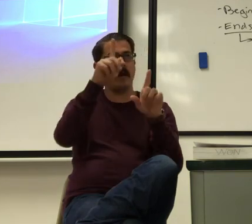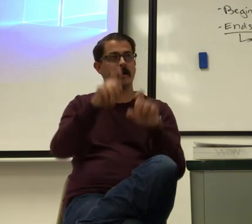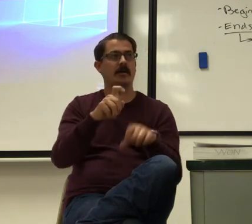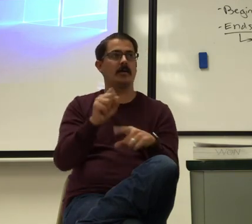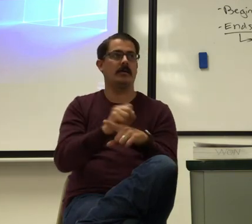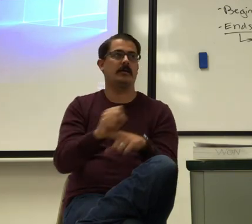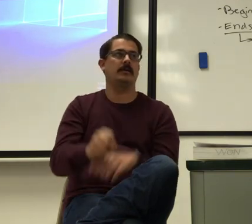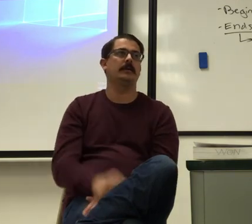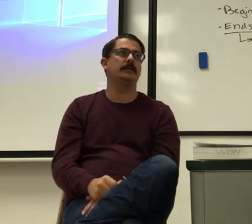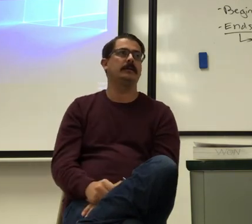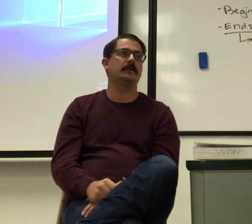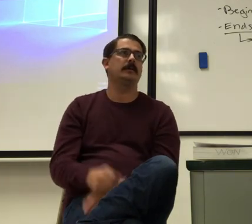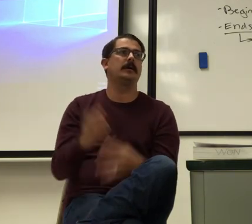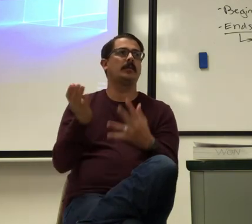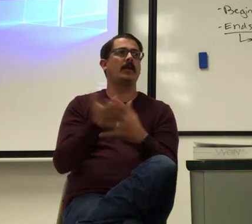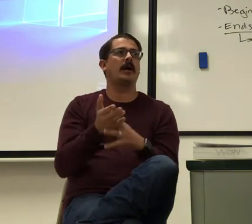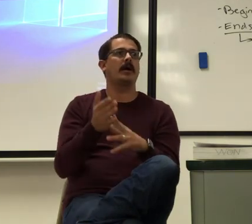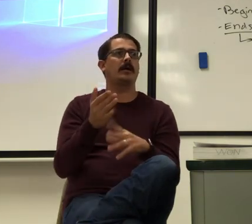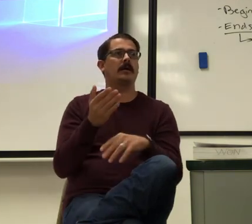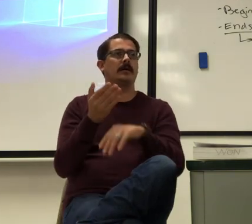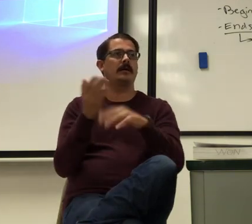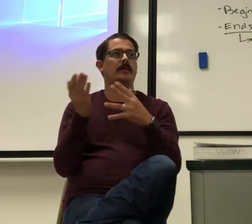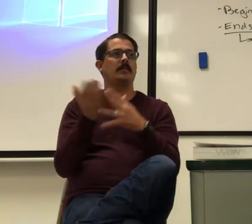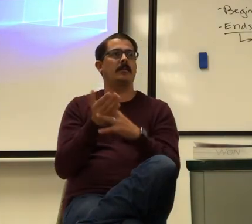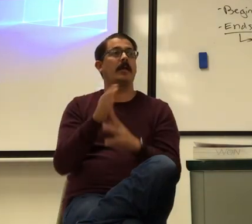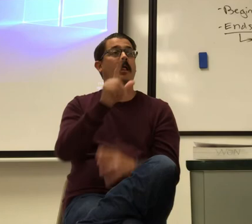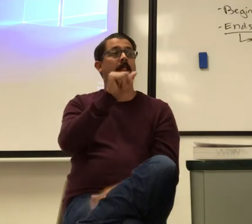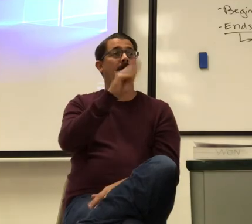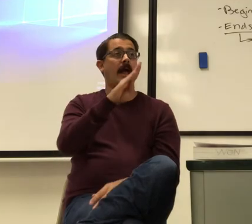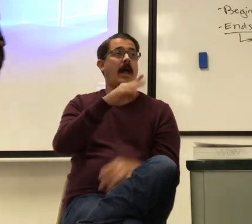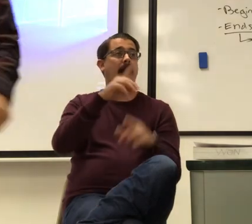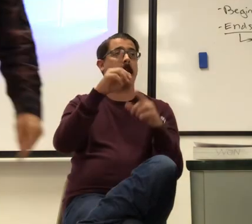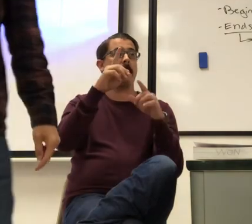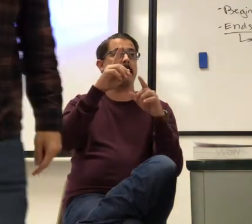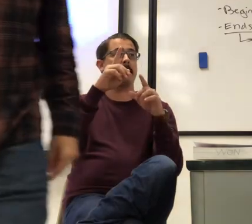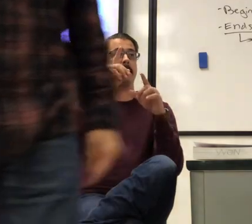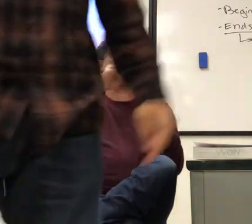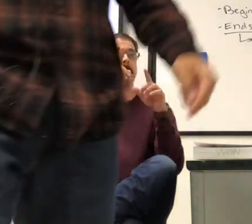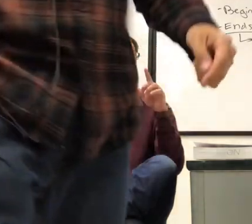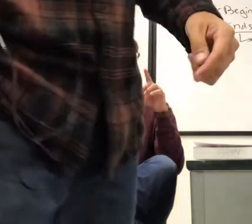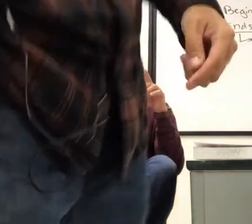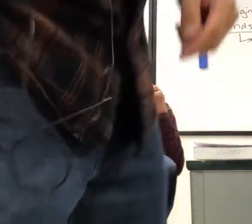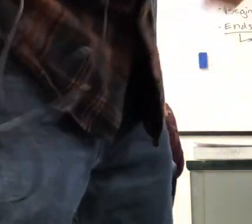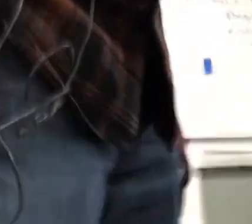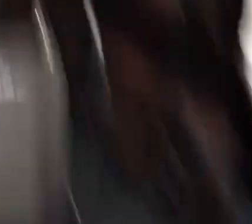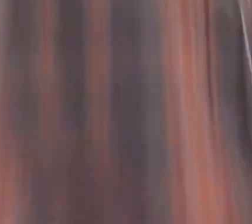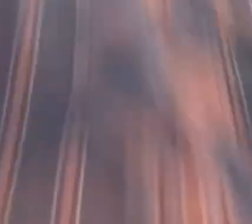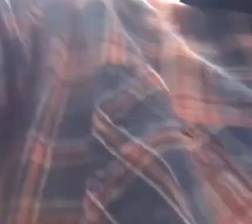break. Let's come back at about 12:15. You can have some time to study the models.